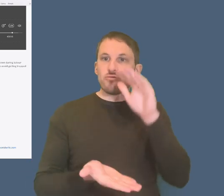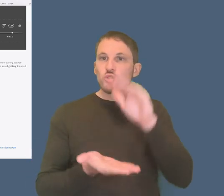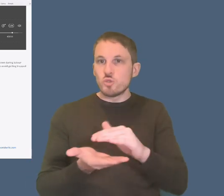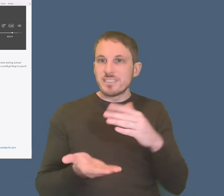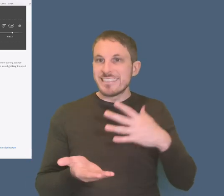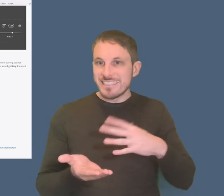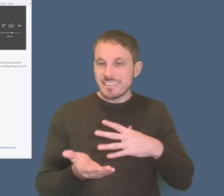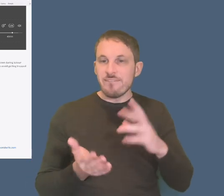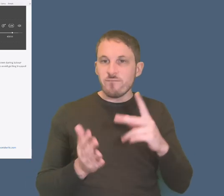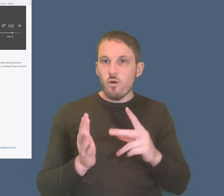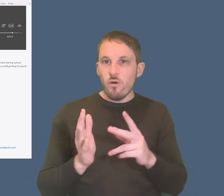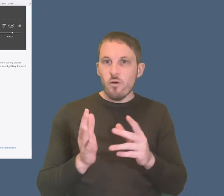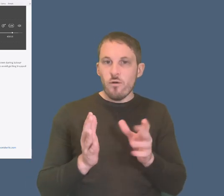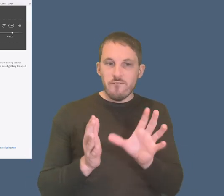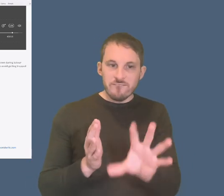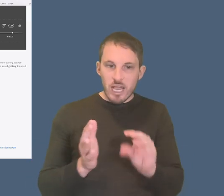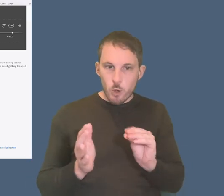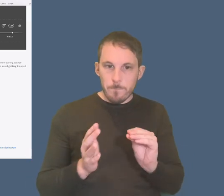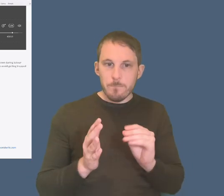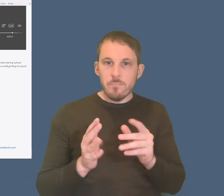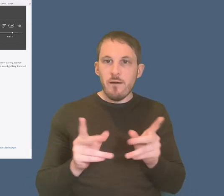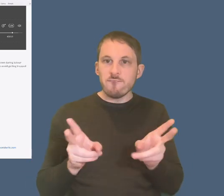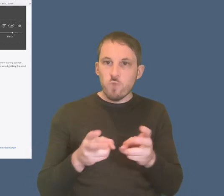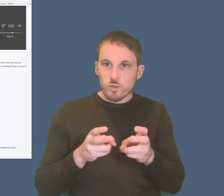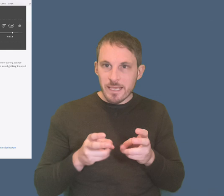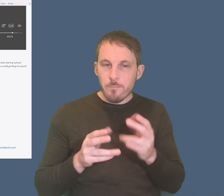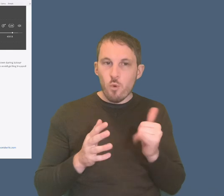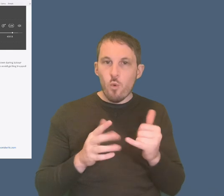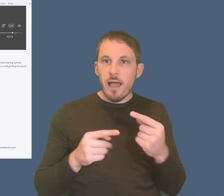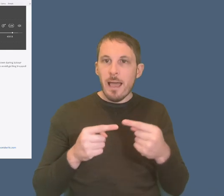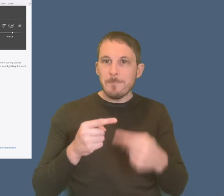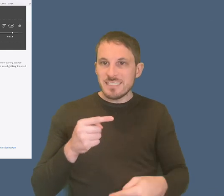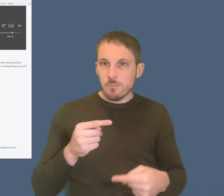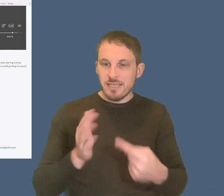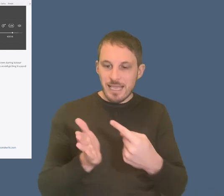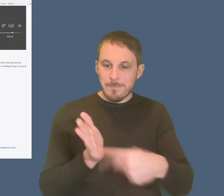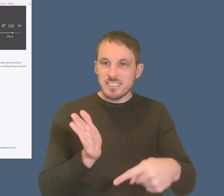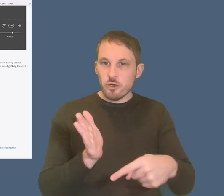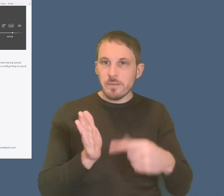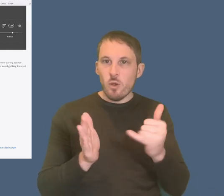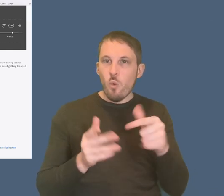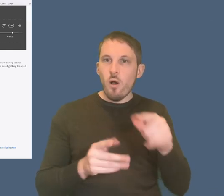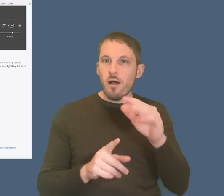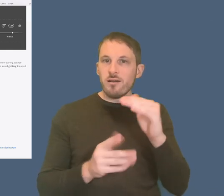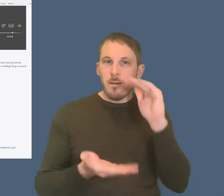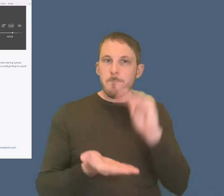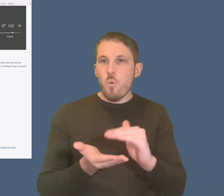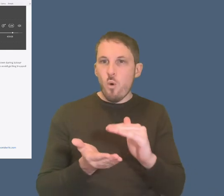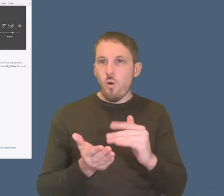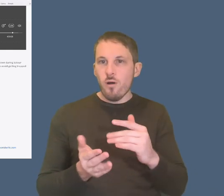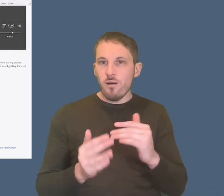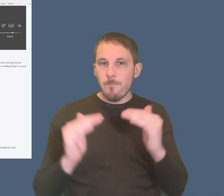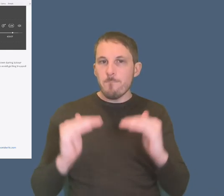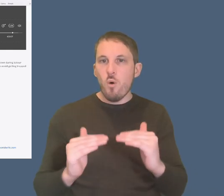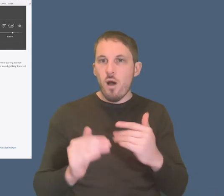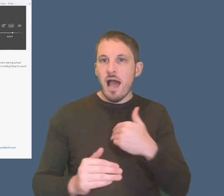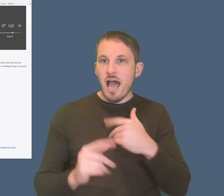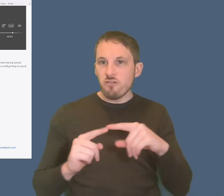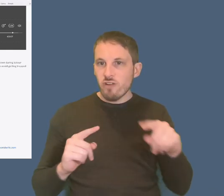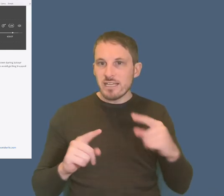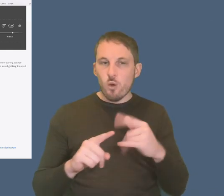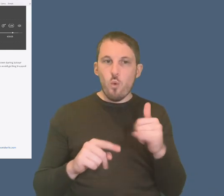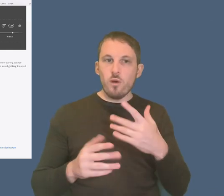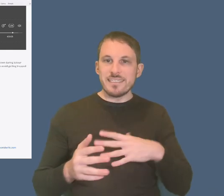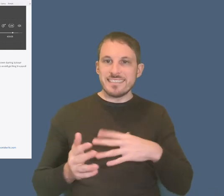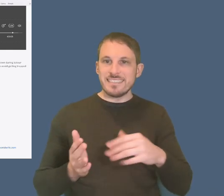needing vacuum, forceps, episiotomy birth, of your baby having a poor heart rate, and for women needing a